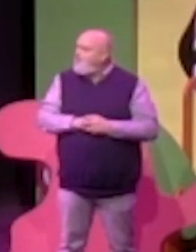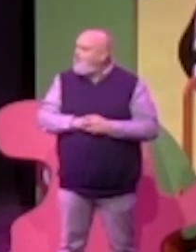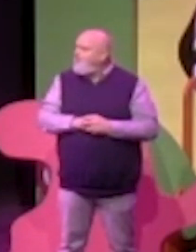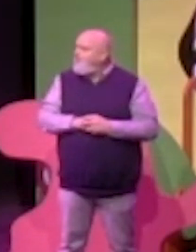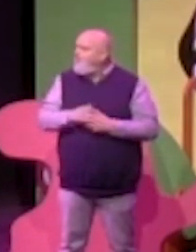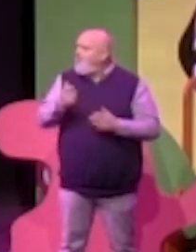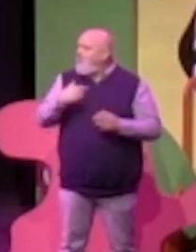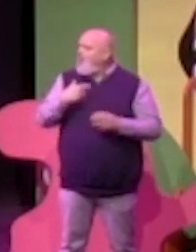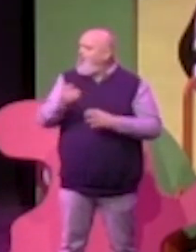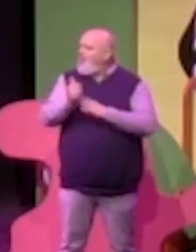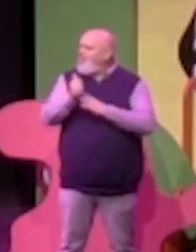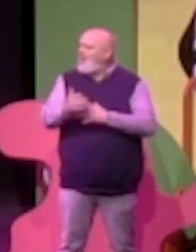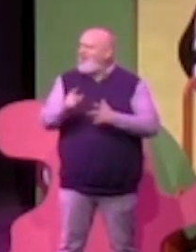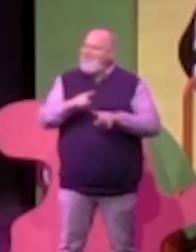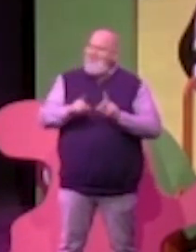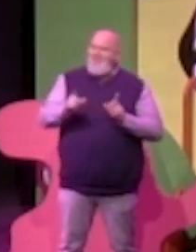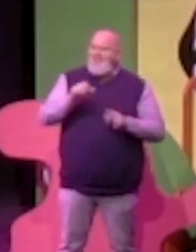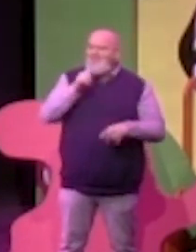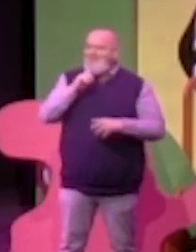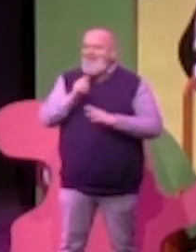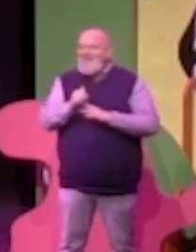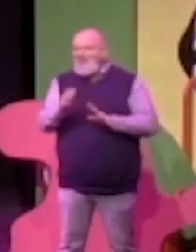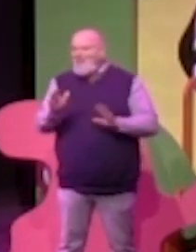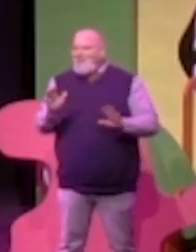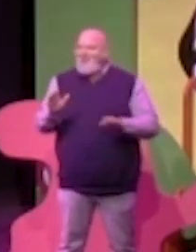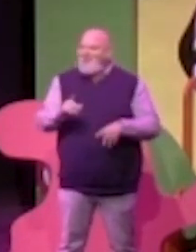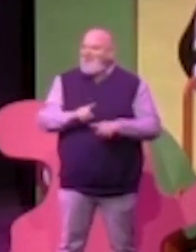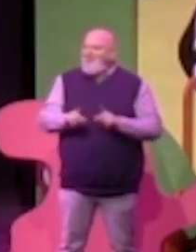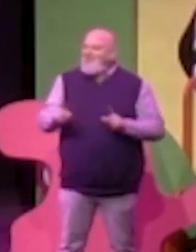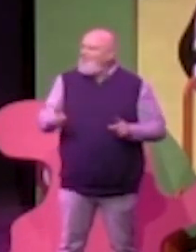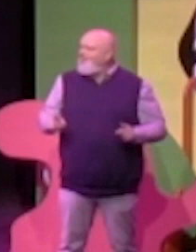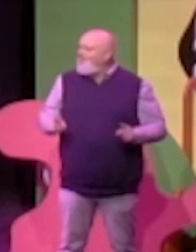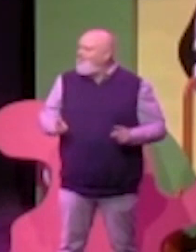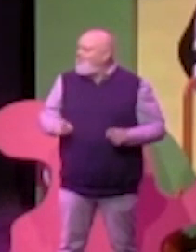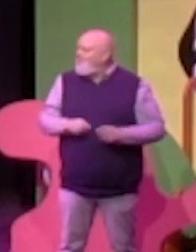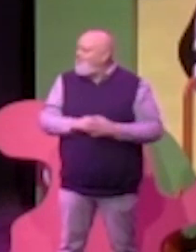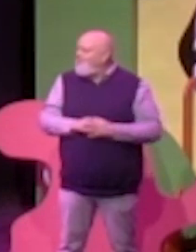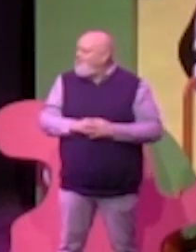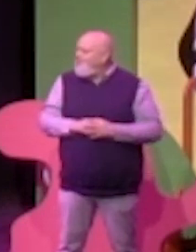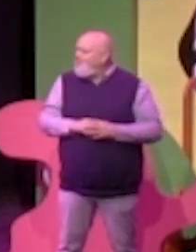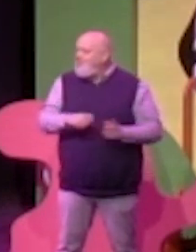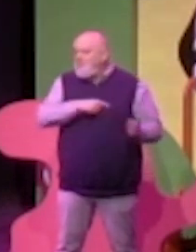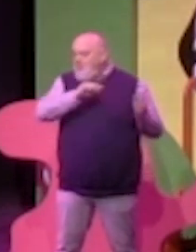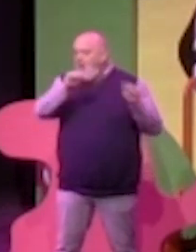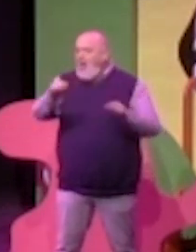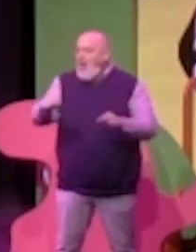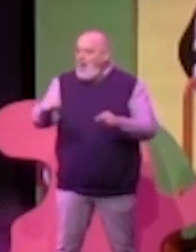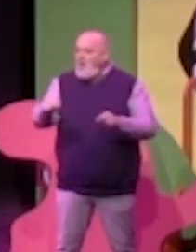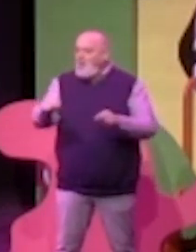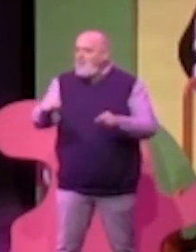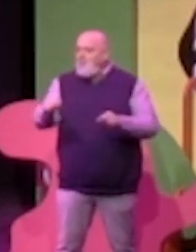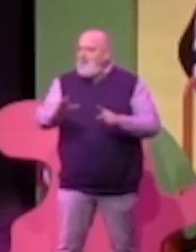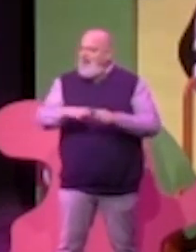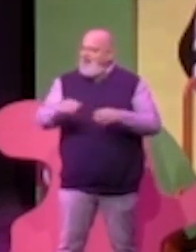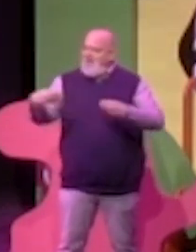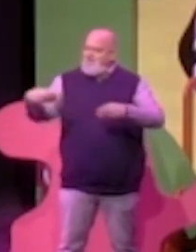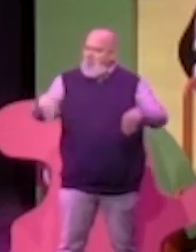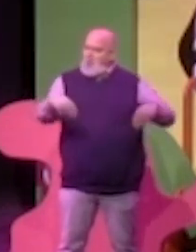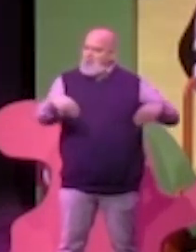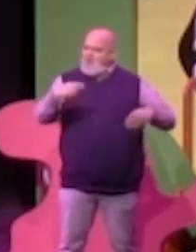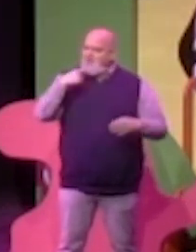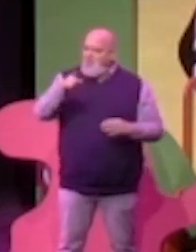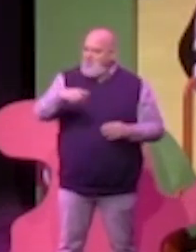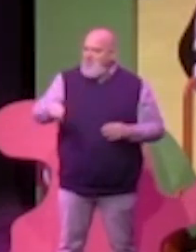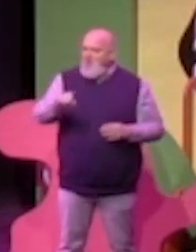a leader, or not a leader, I don't like that word, but... you know, to come and put together a little market for them. So there's going to